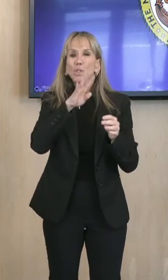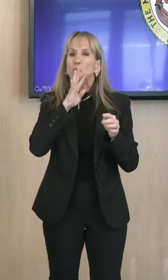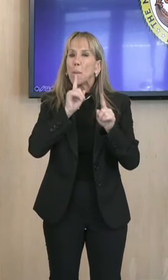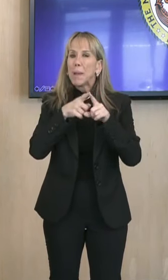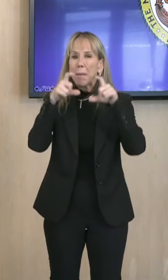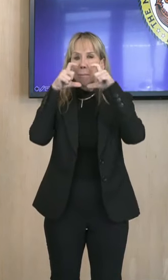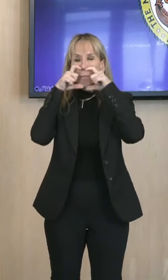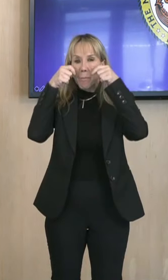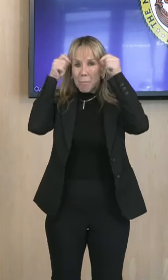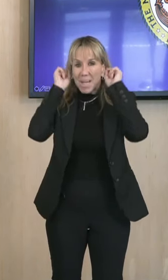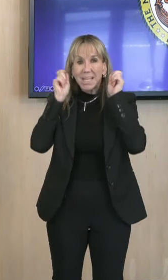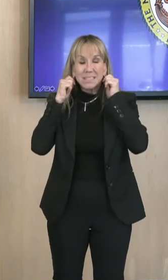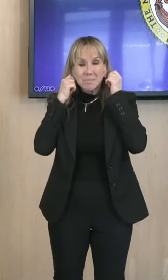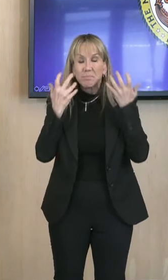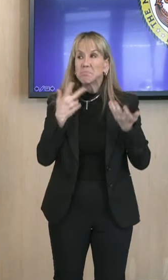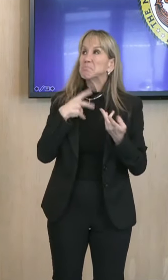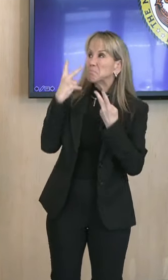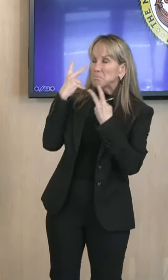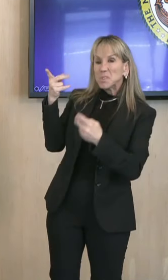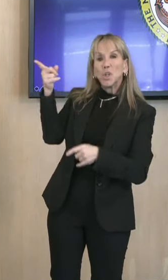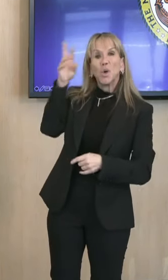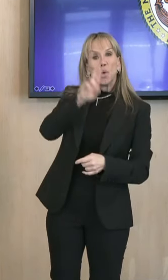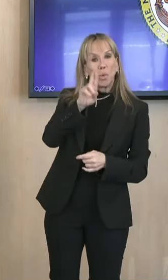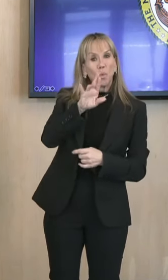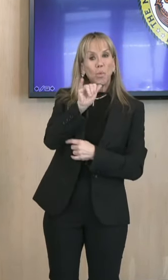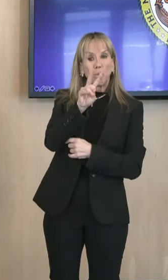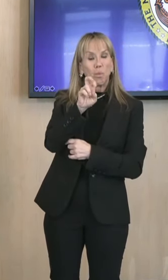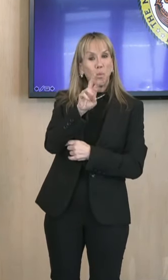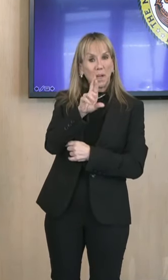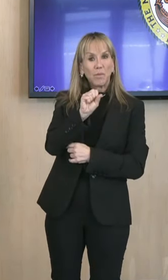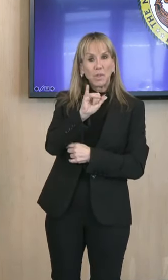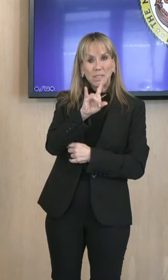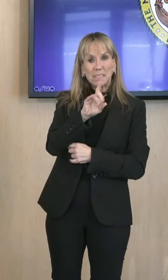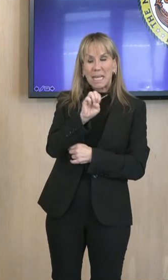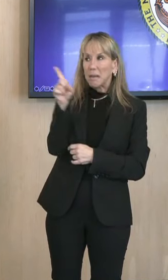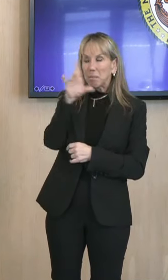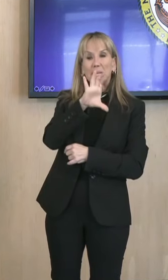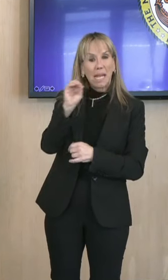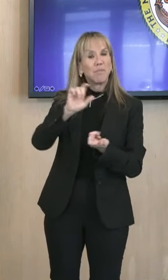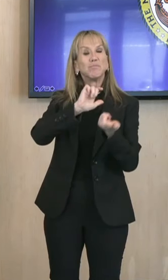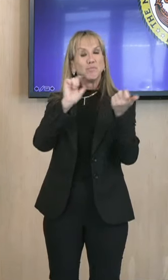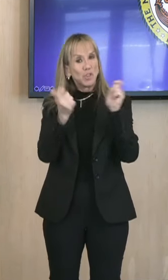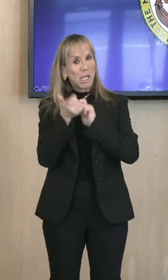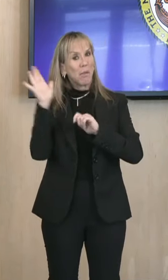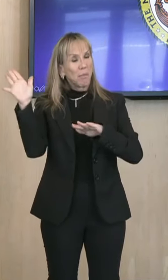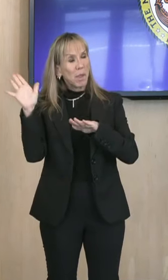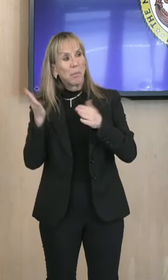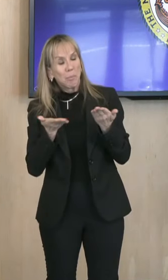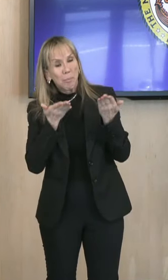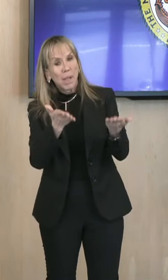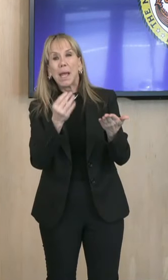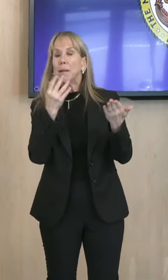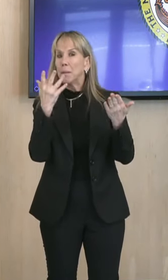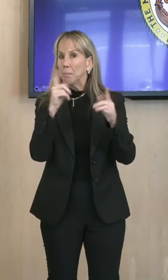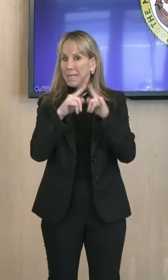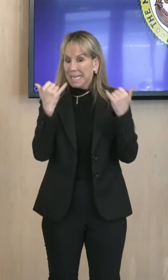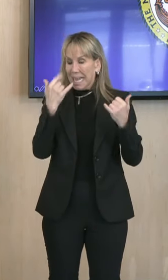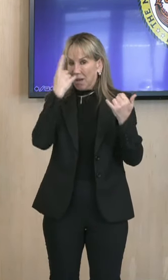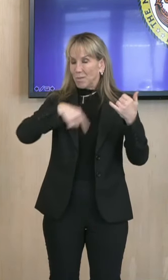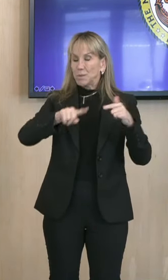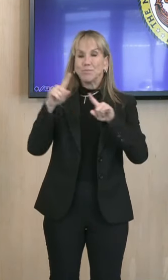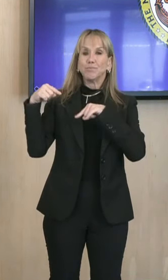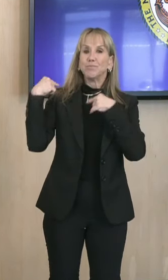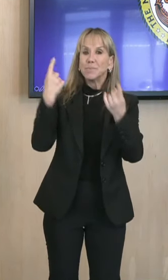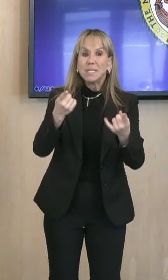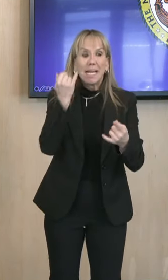Riverside County move forward with a change in posture. Up until this point, the general advice and guidance has been for